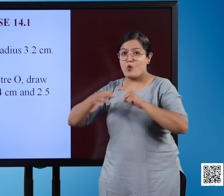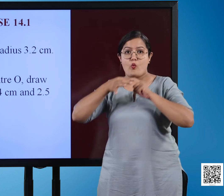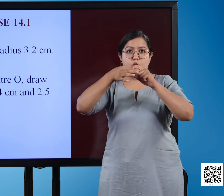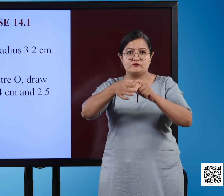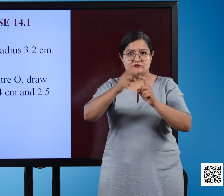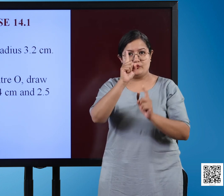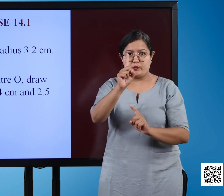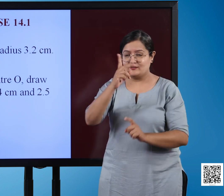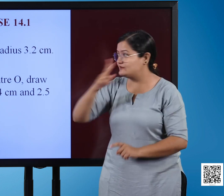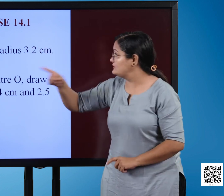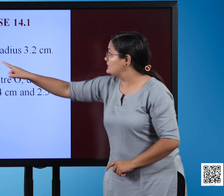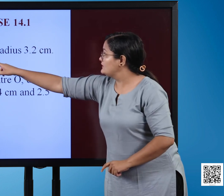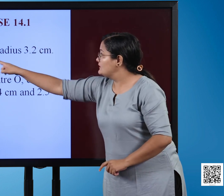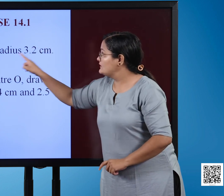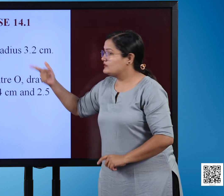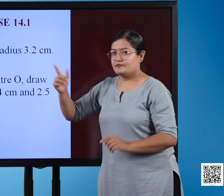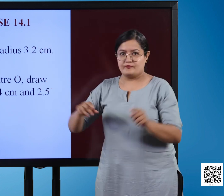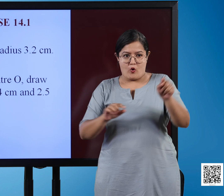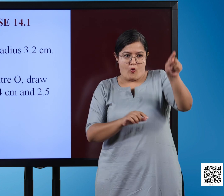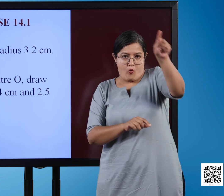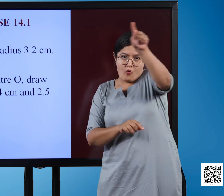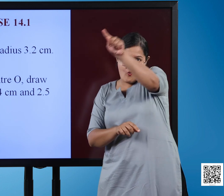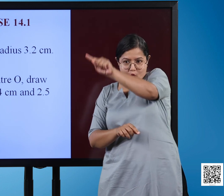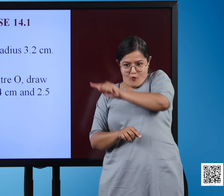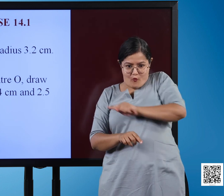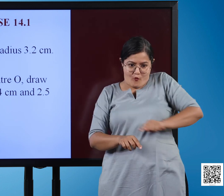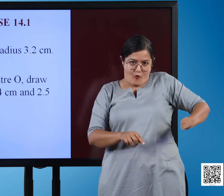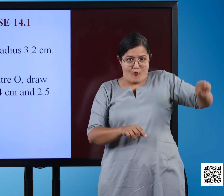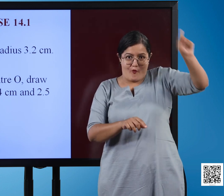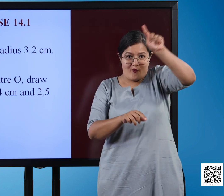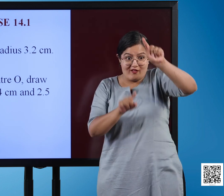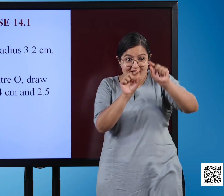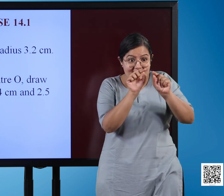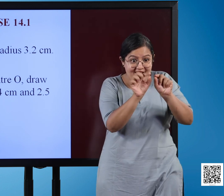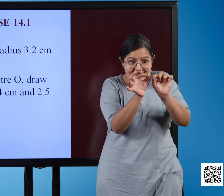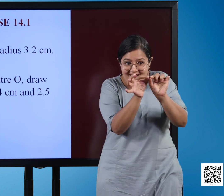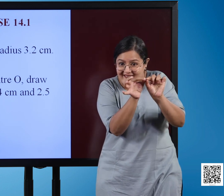1. Draw a circle of radius 3.2 centimeters.